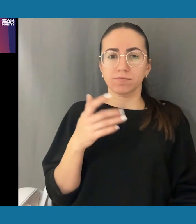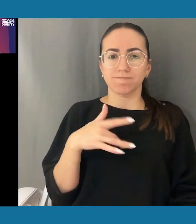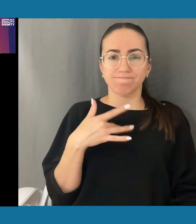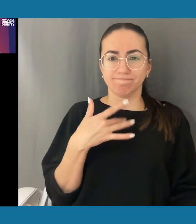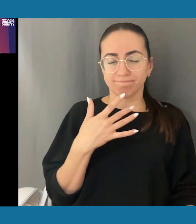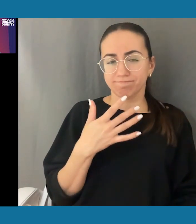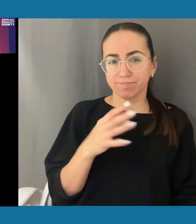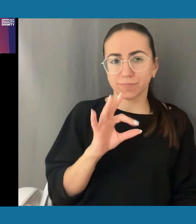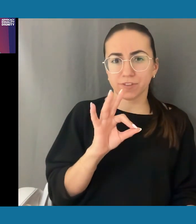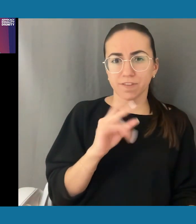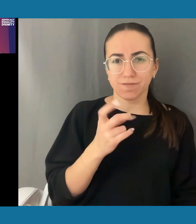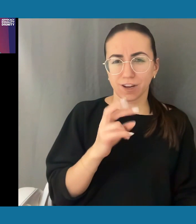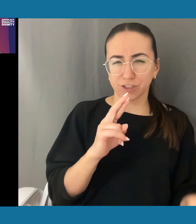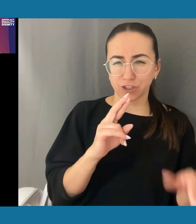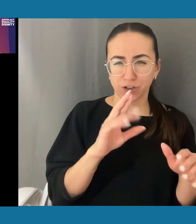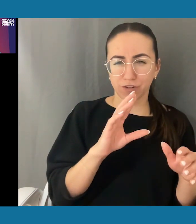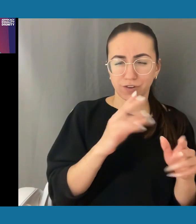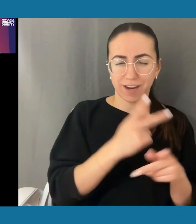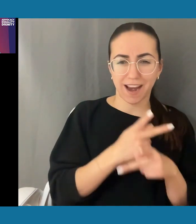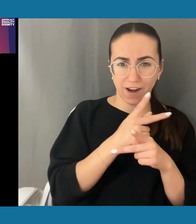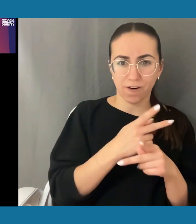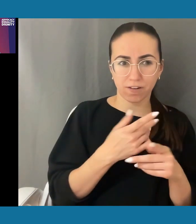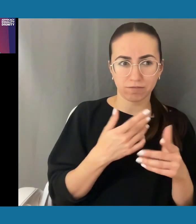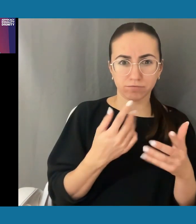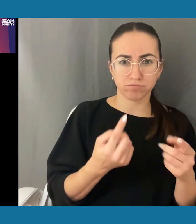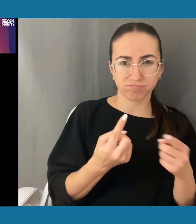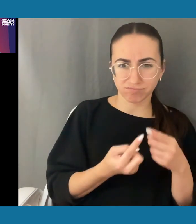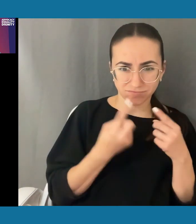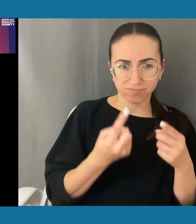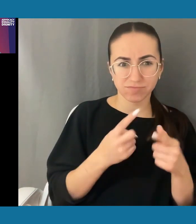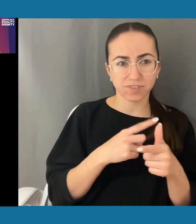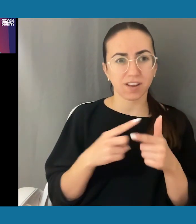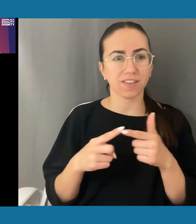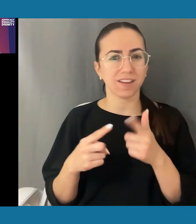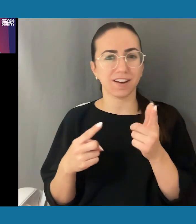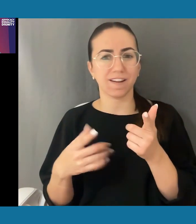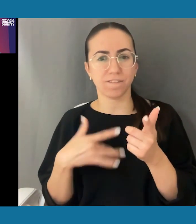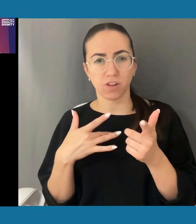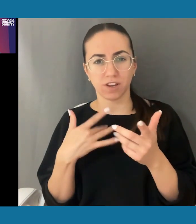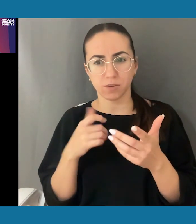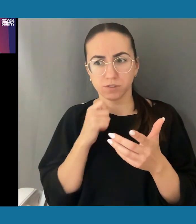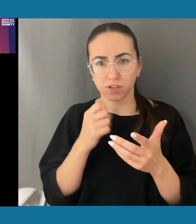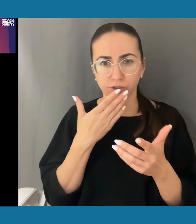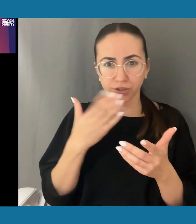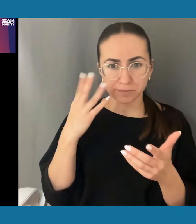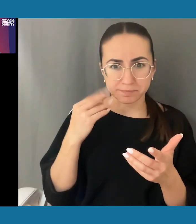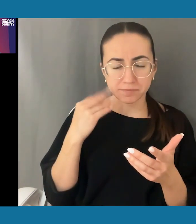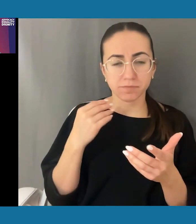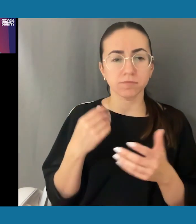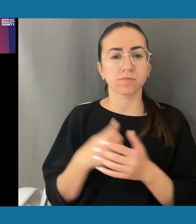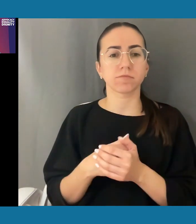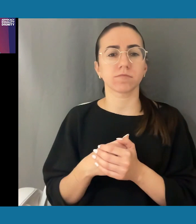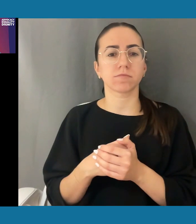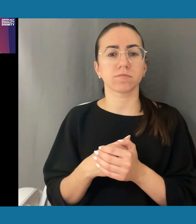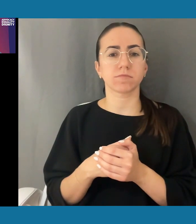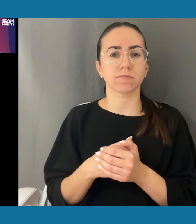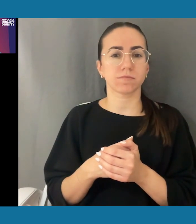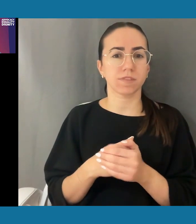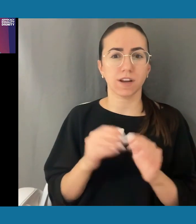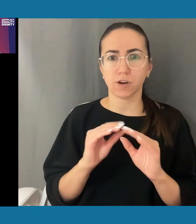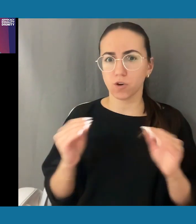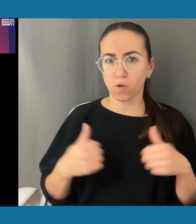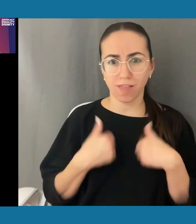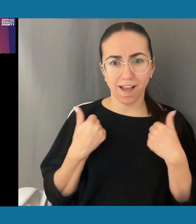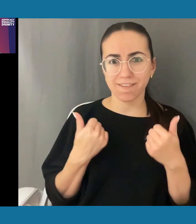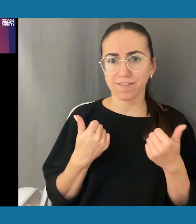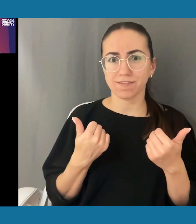the guardianship for him. And he was at no point in his life had he ever been able to decide who he was going to hang out with, where he was going to